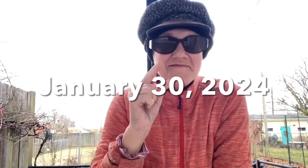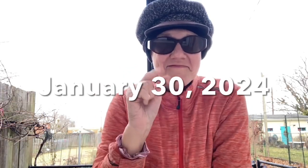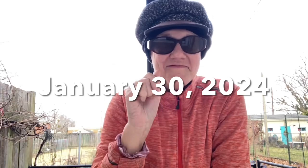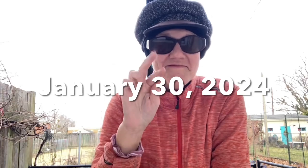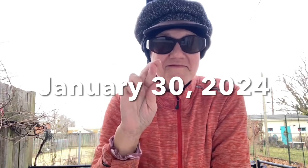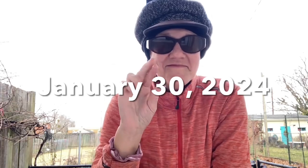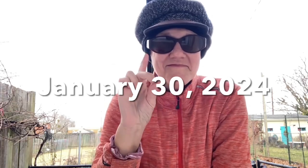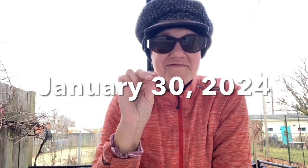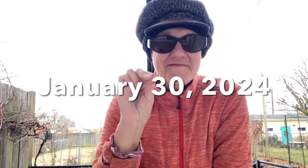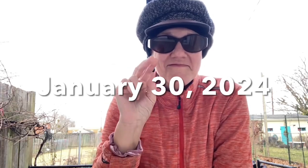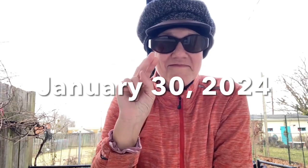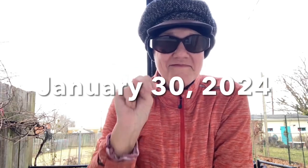our garden.